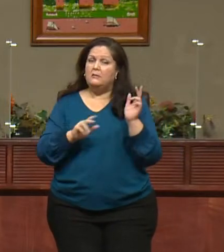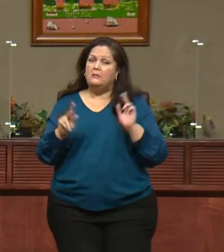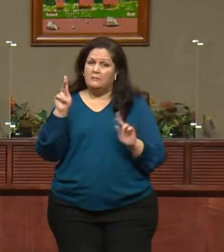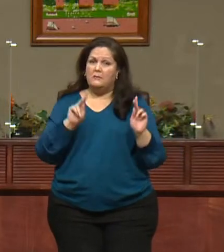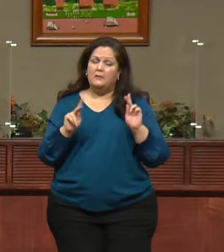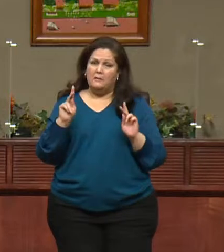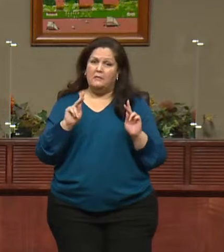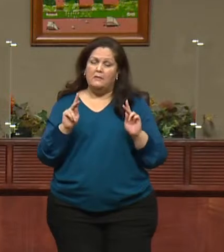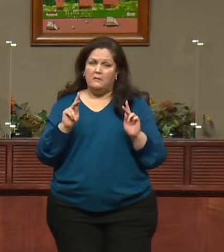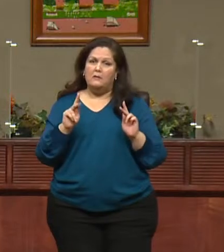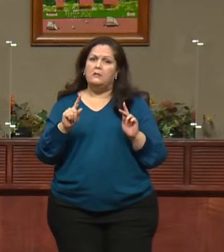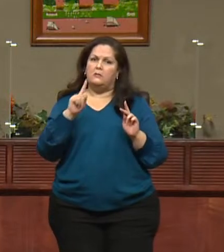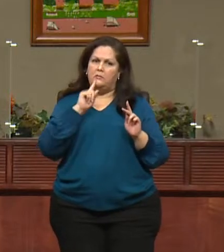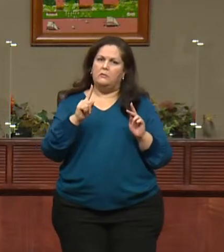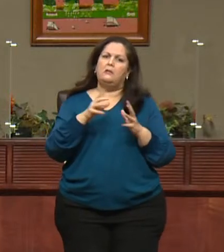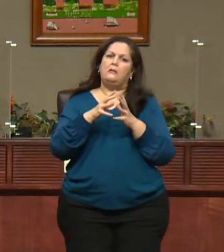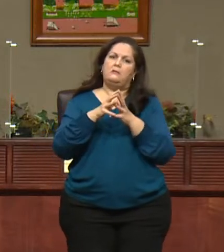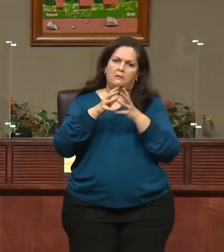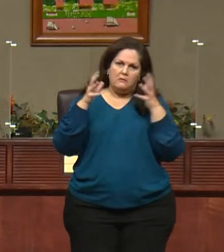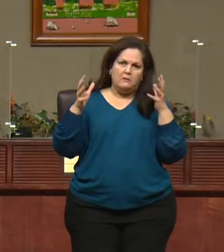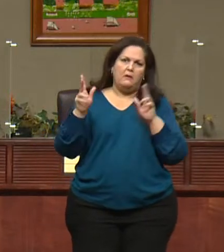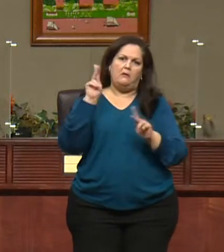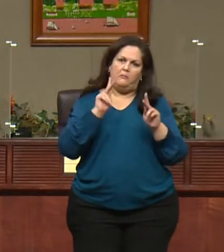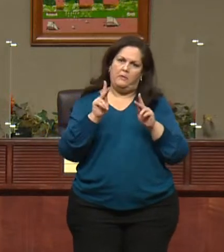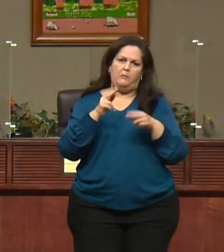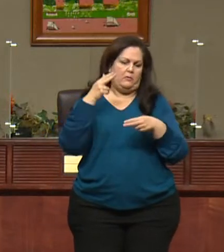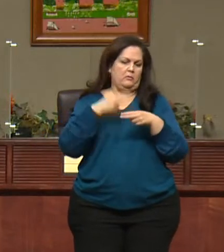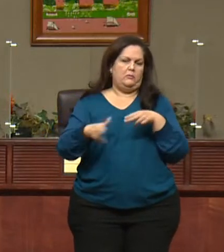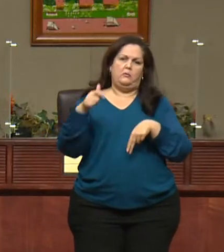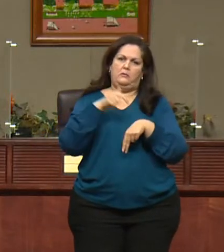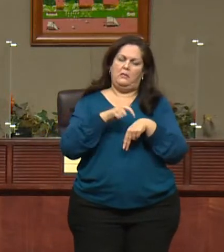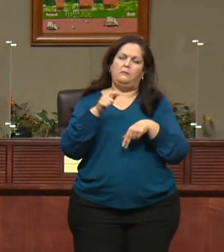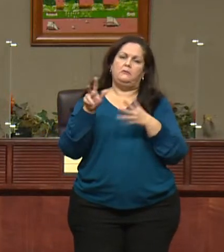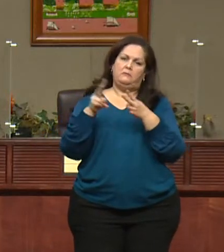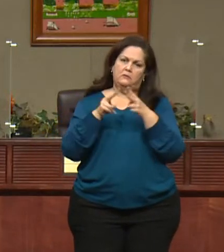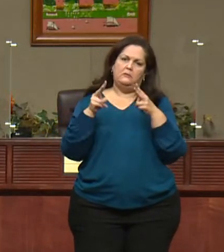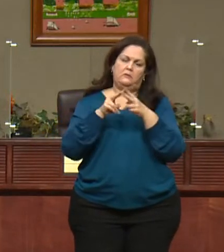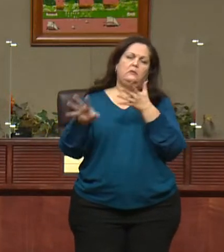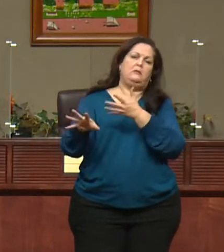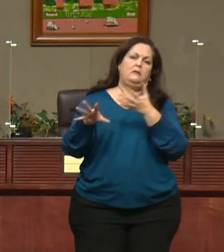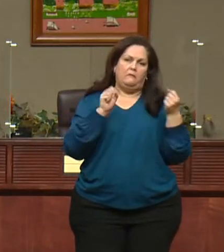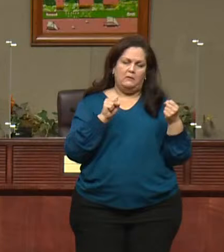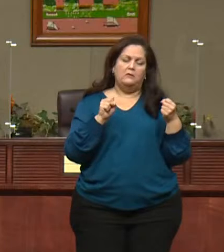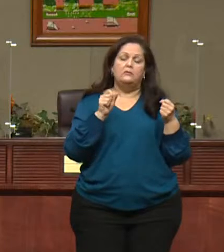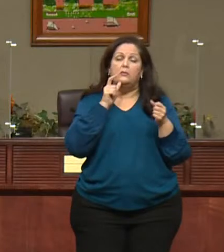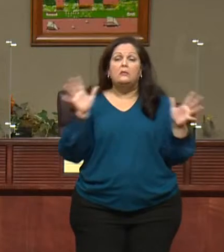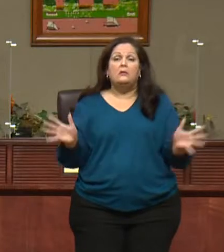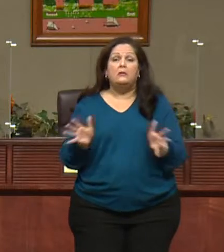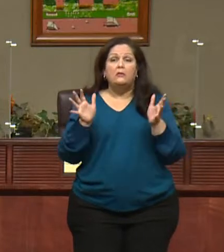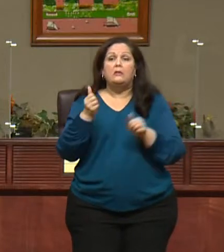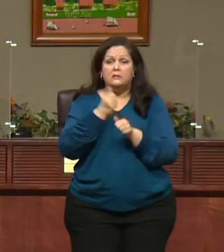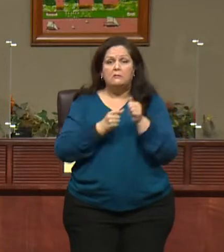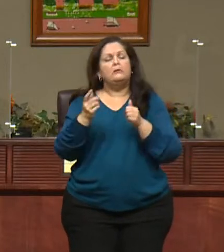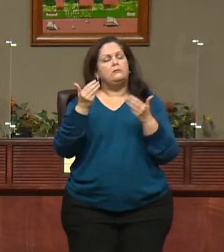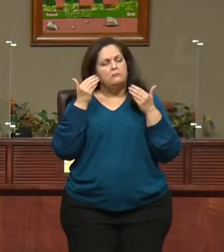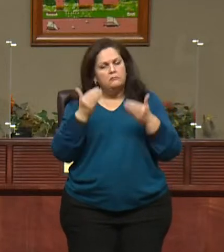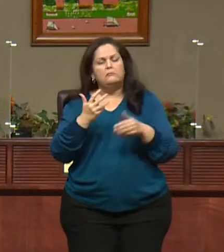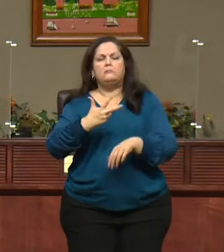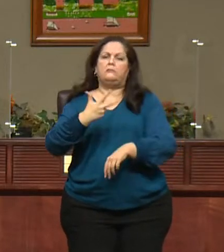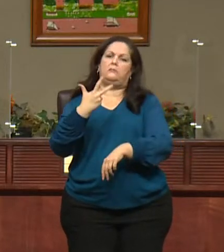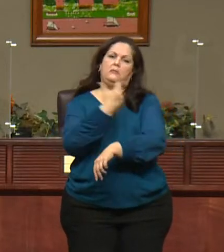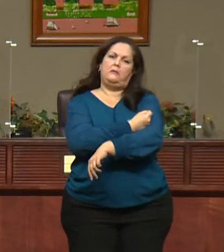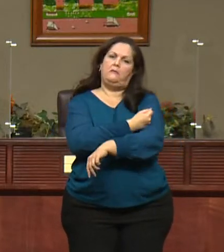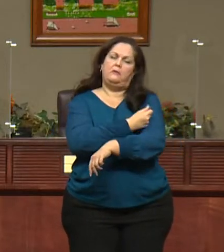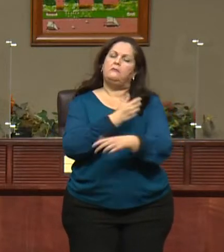So it really multiplies the side effects. So with that, I encourage everyone to get the vaccine,